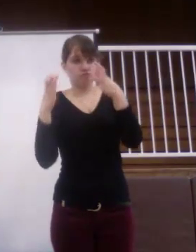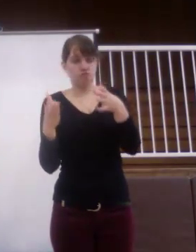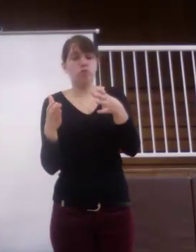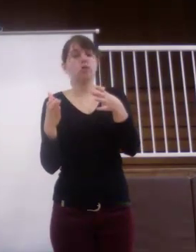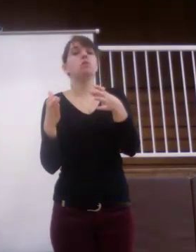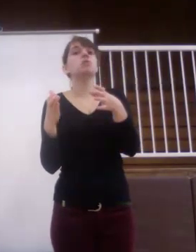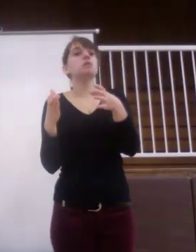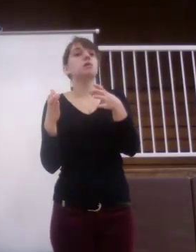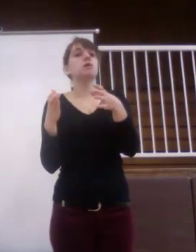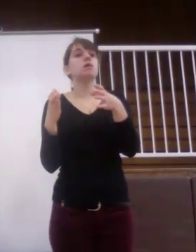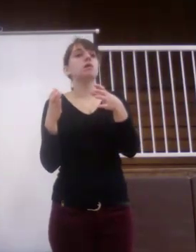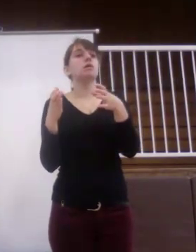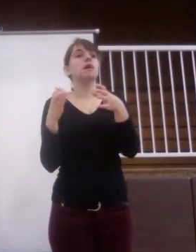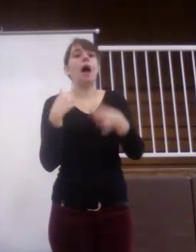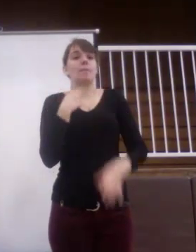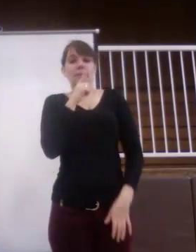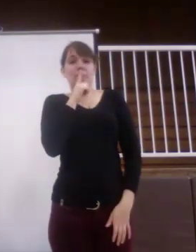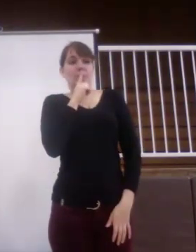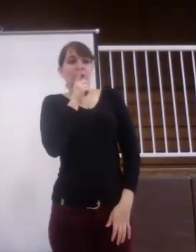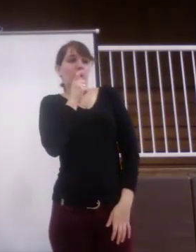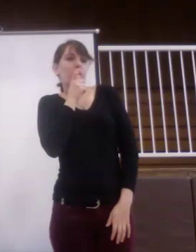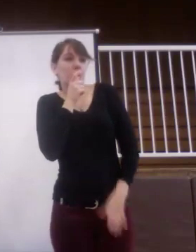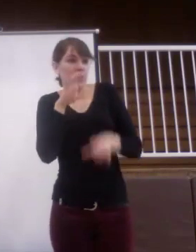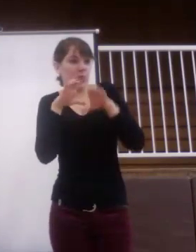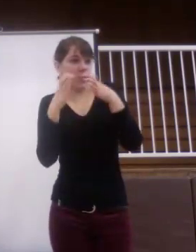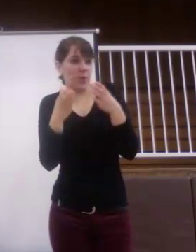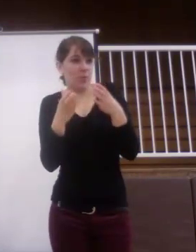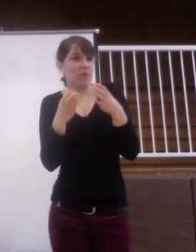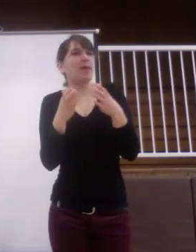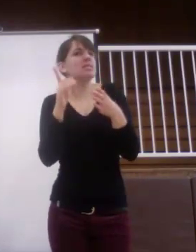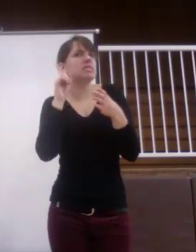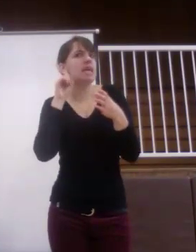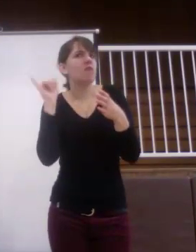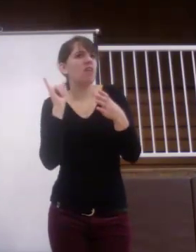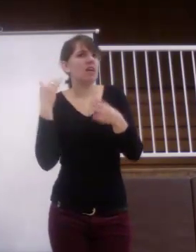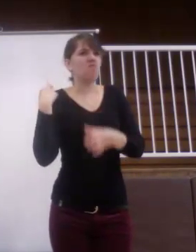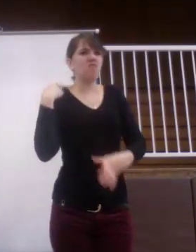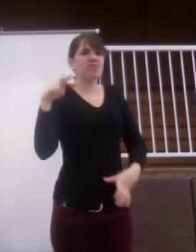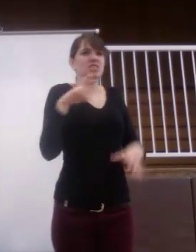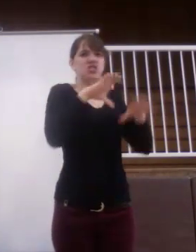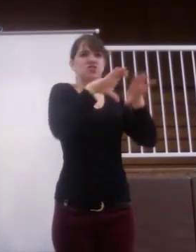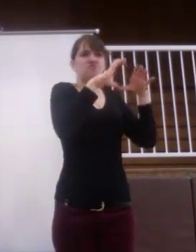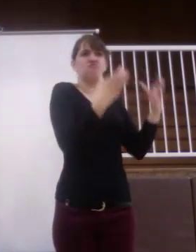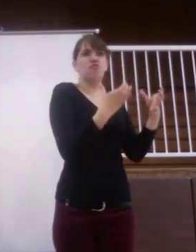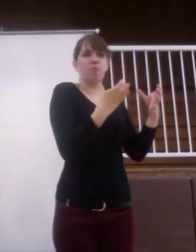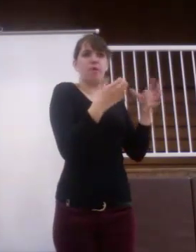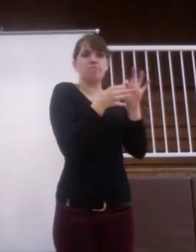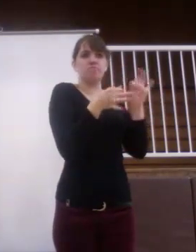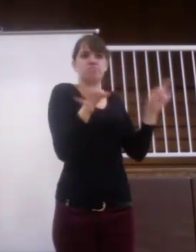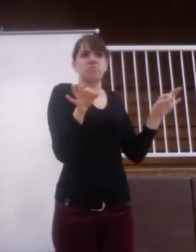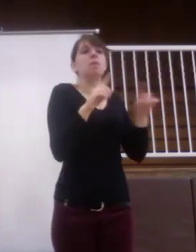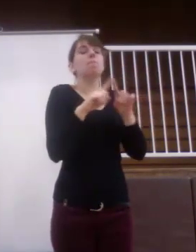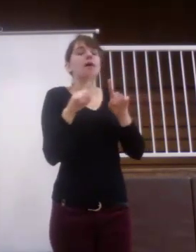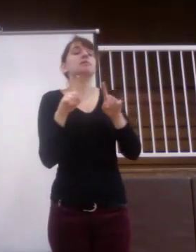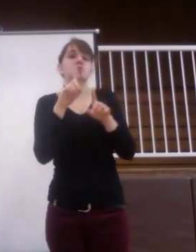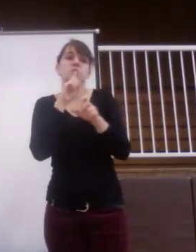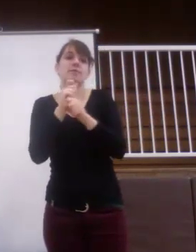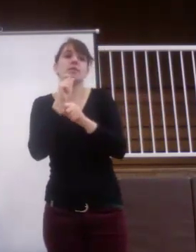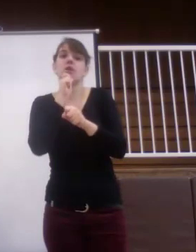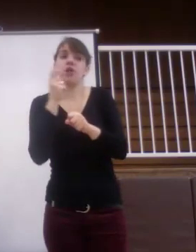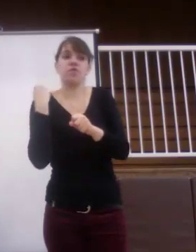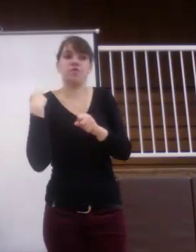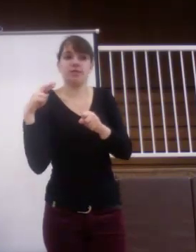without telling you who it is. I mean, it reads like a religious body, but it actually is a secular body.